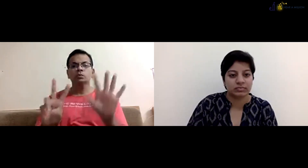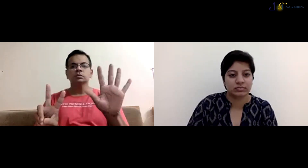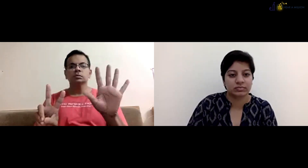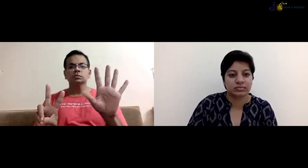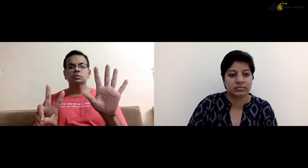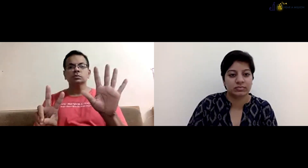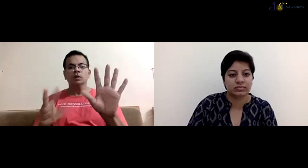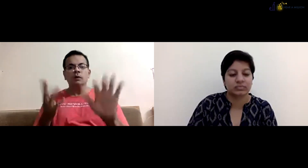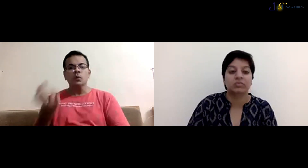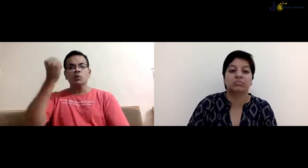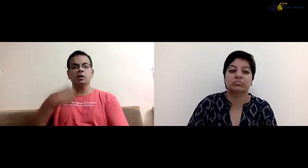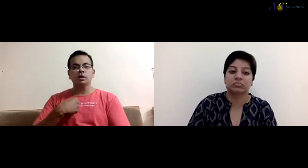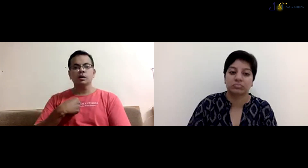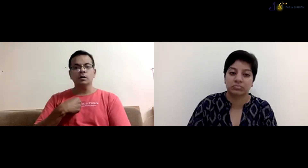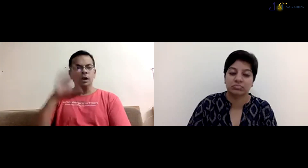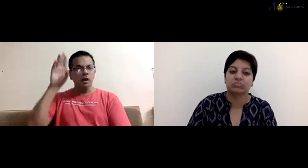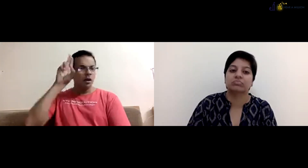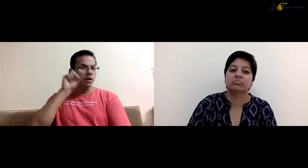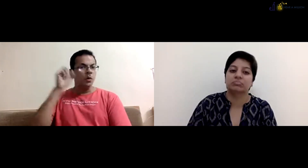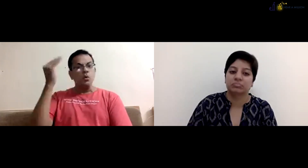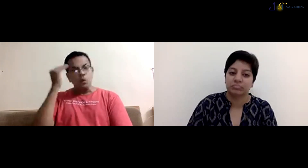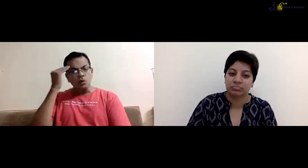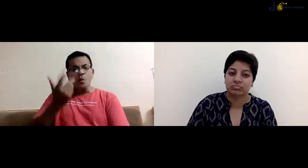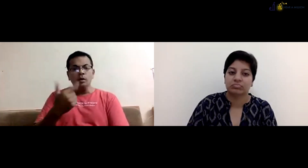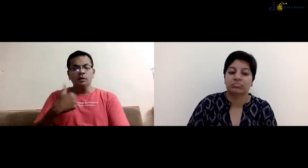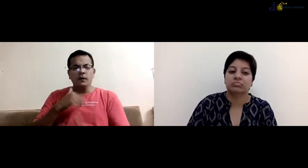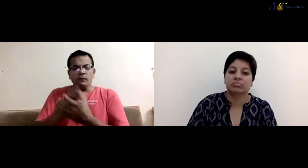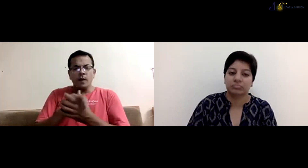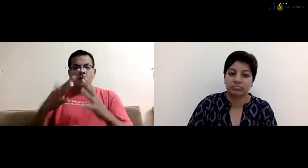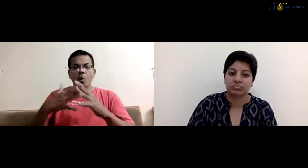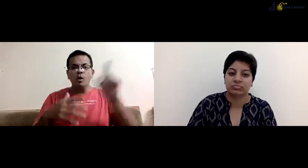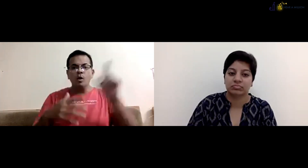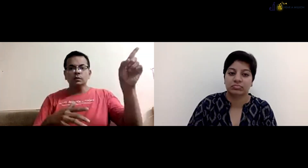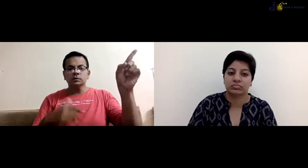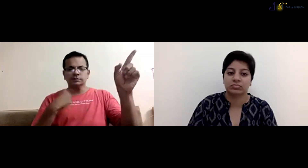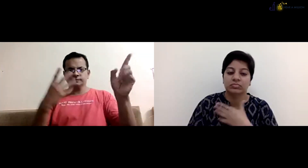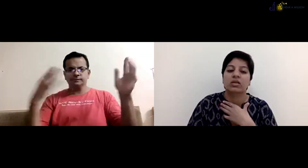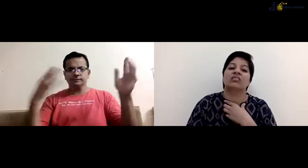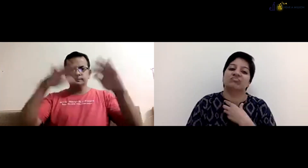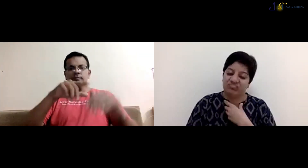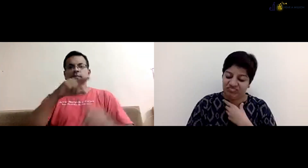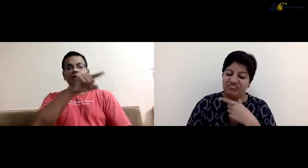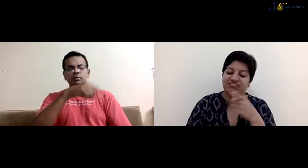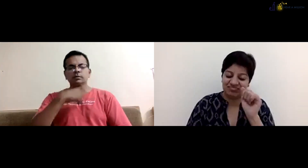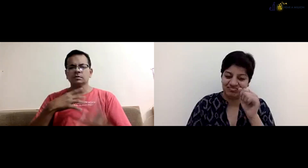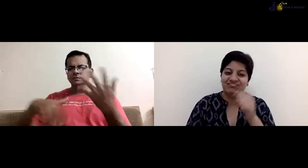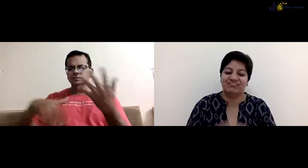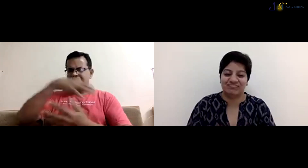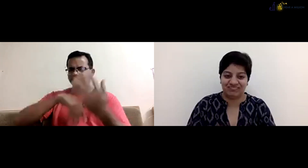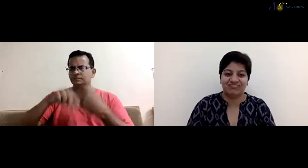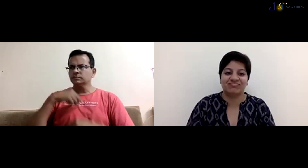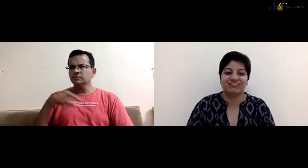know about it in 2000. I know about it from 2007 about Usher syndrome. So one of my